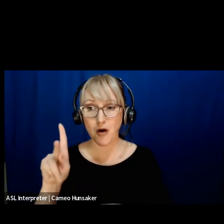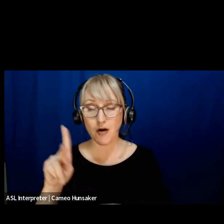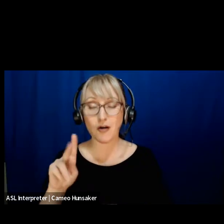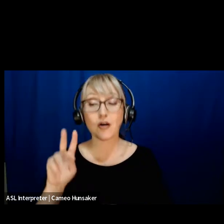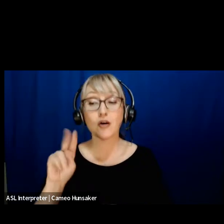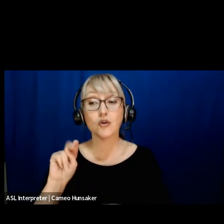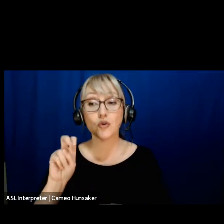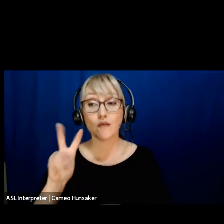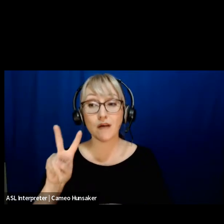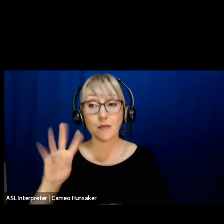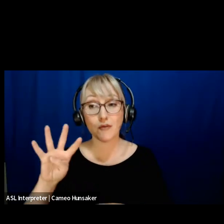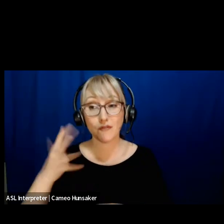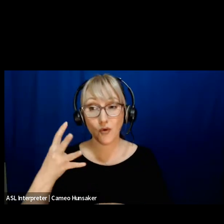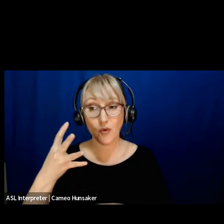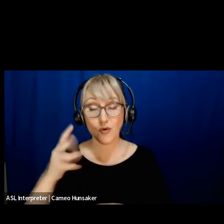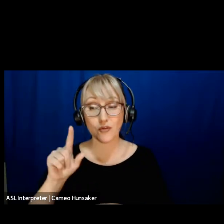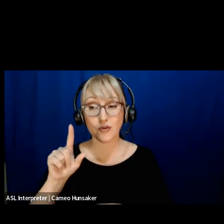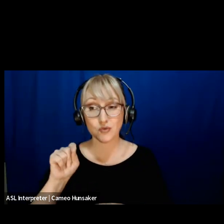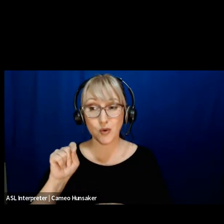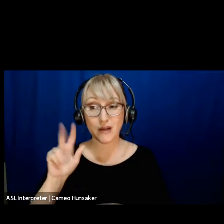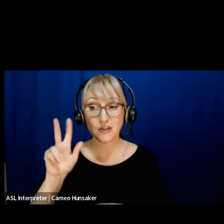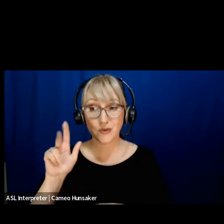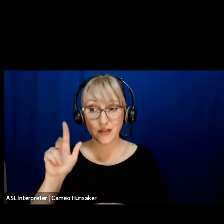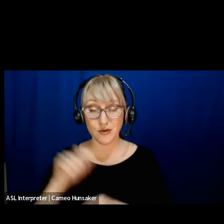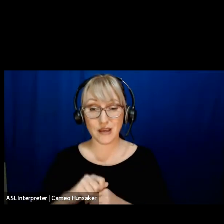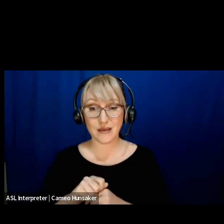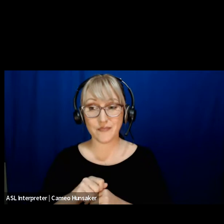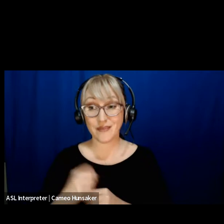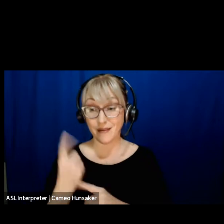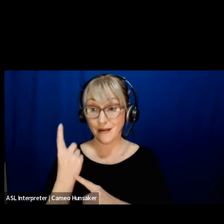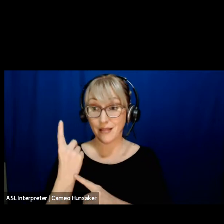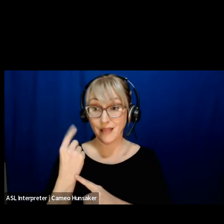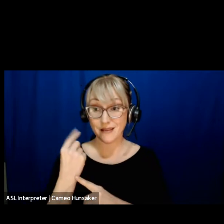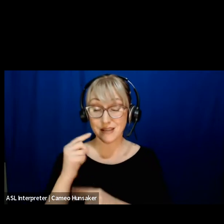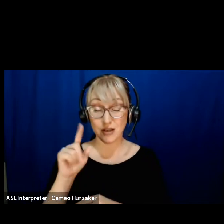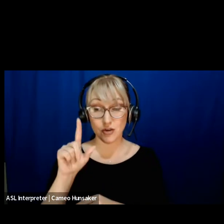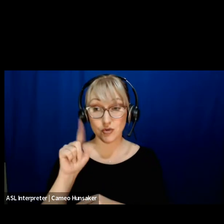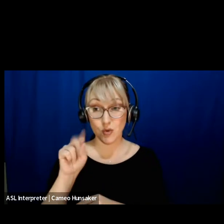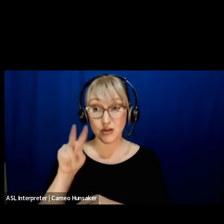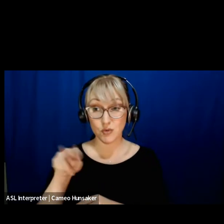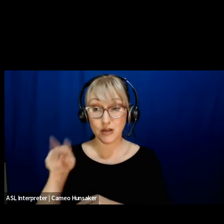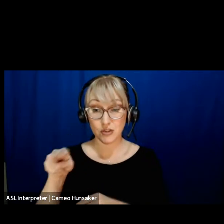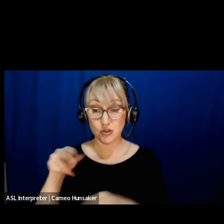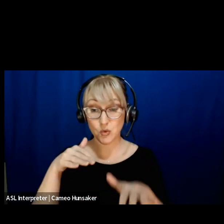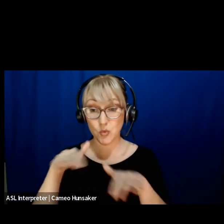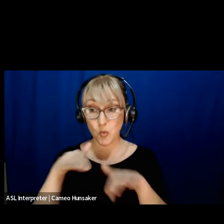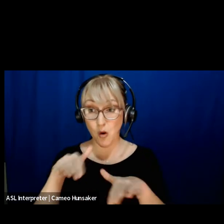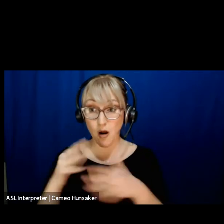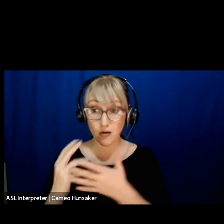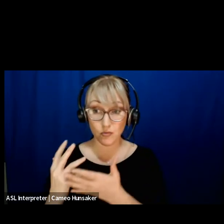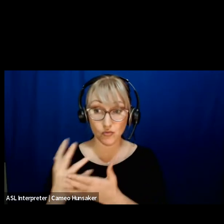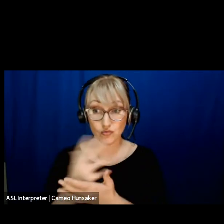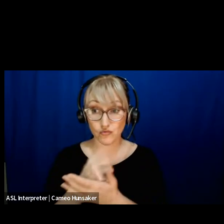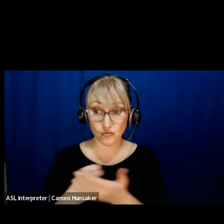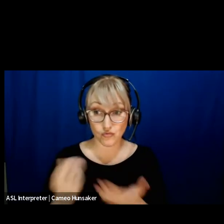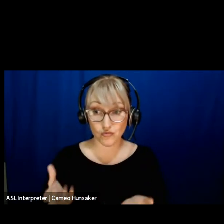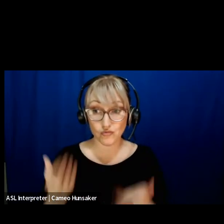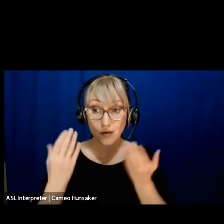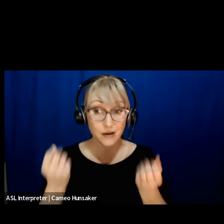2023. The 2022 walk concluded and raised just